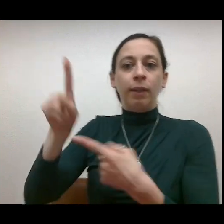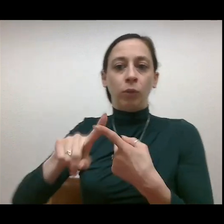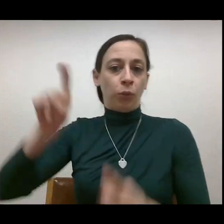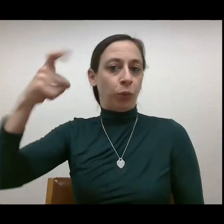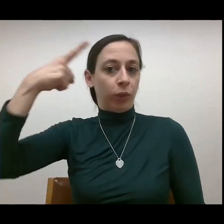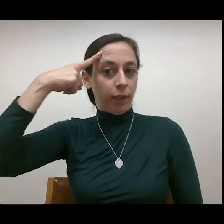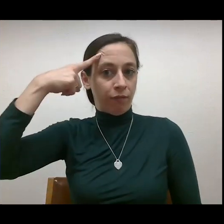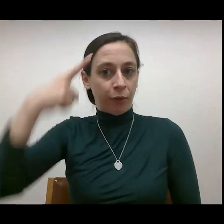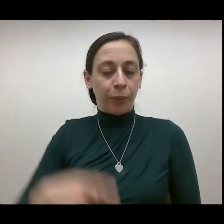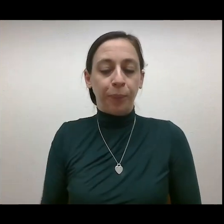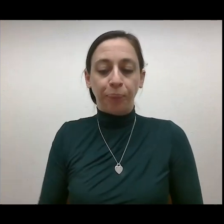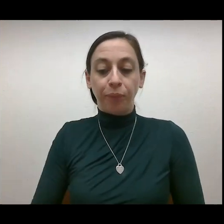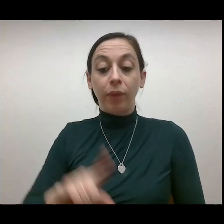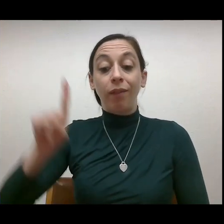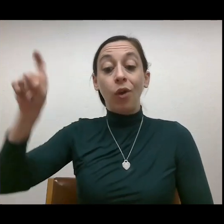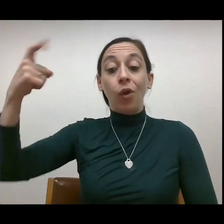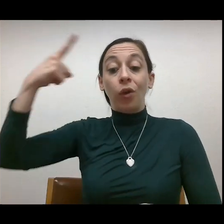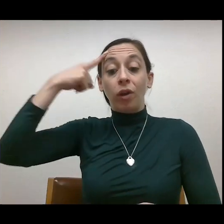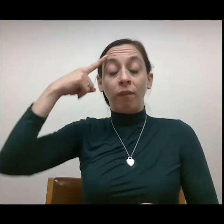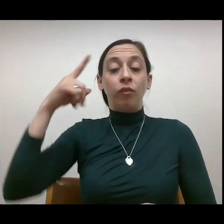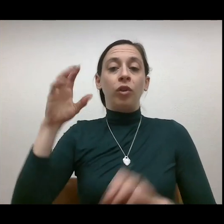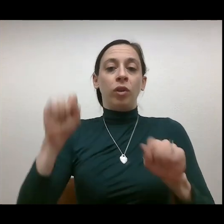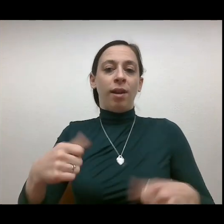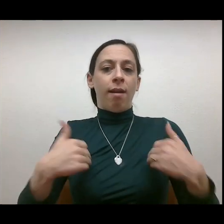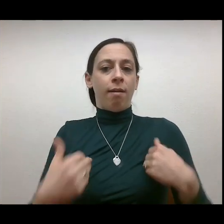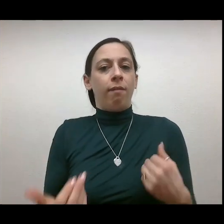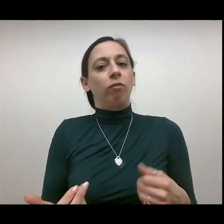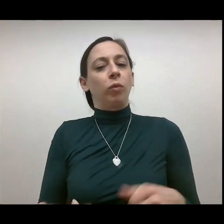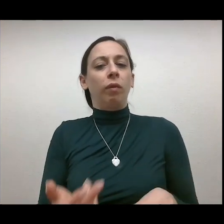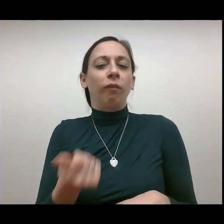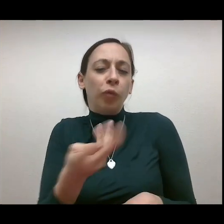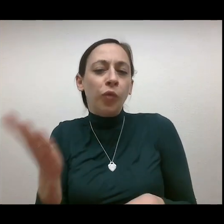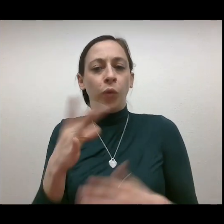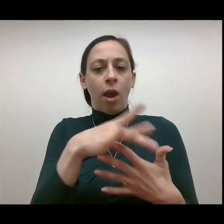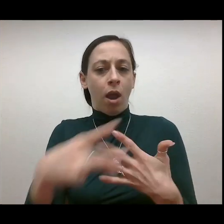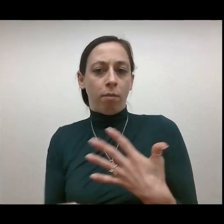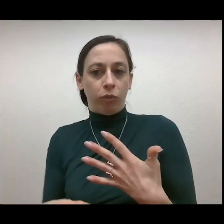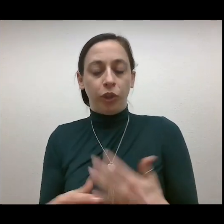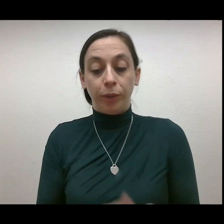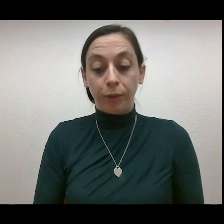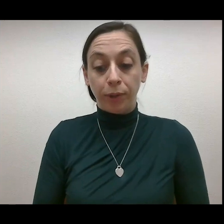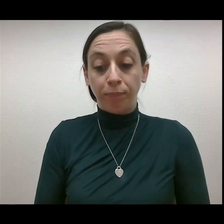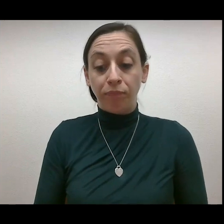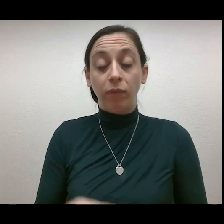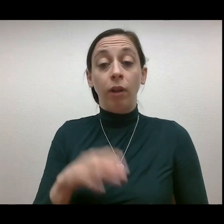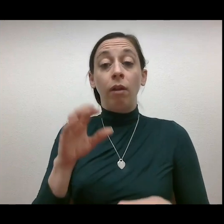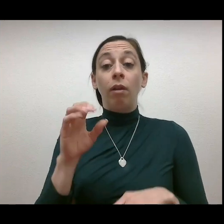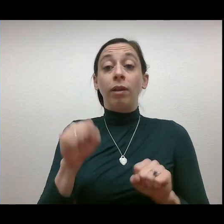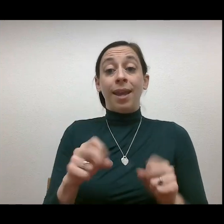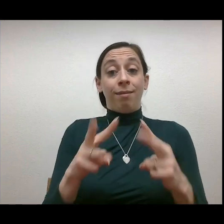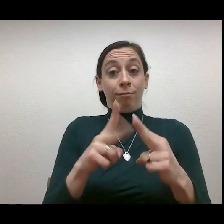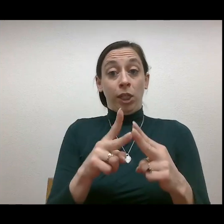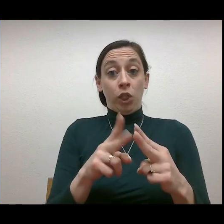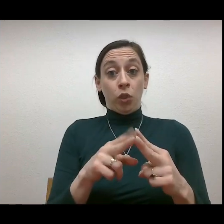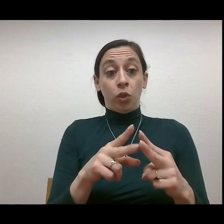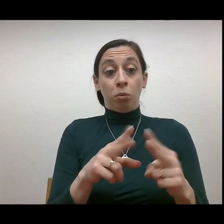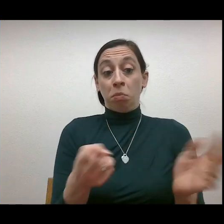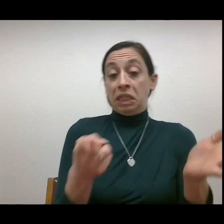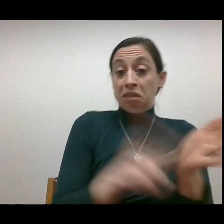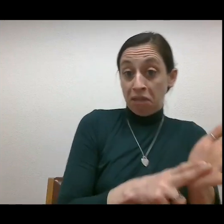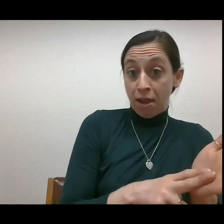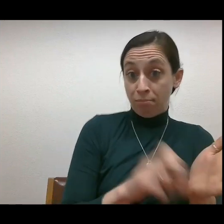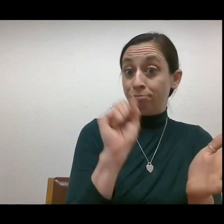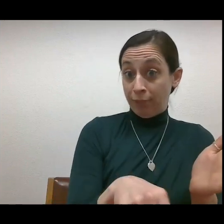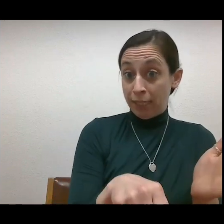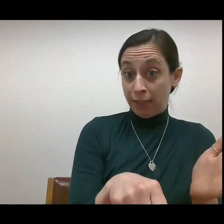Then it will be sent to the governor. When the governor receives it, he has several options. He can